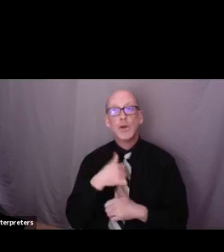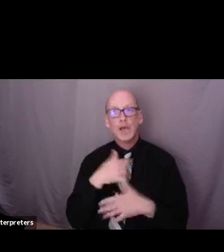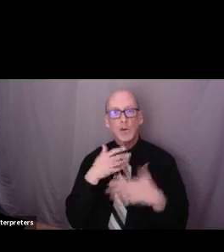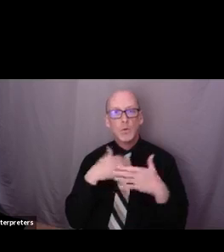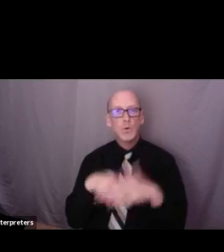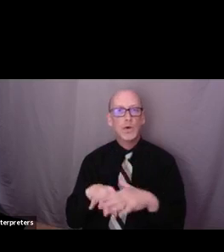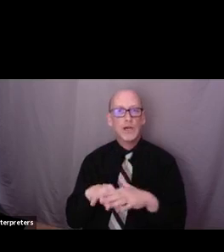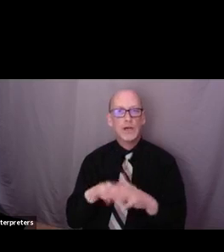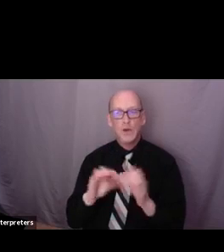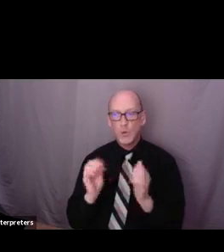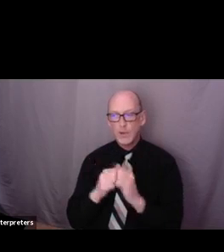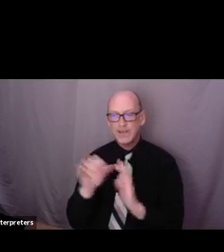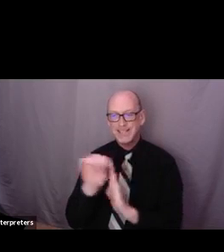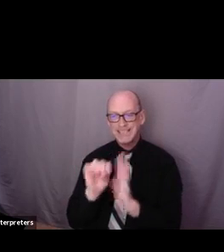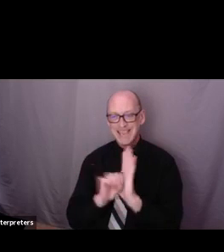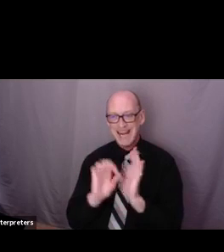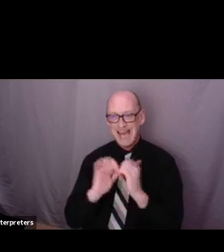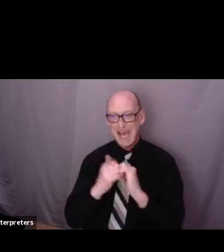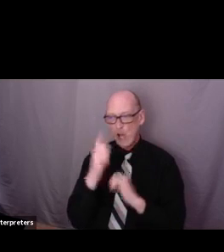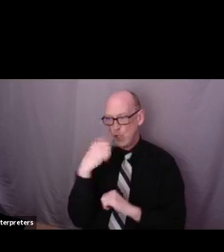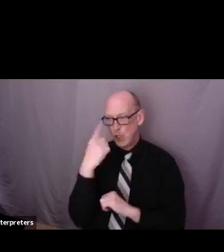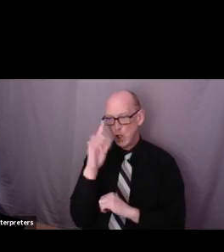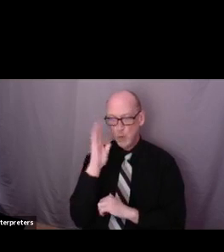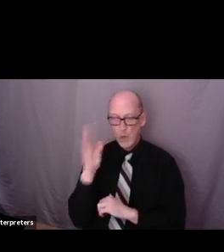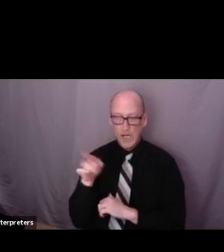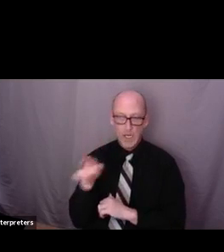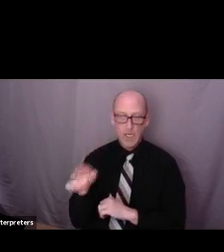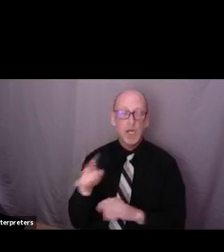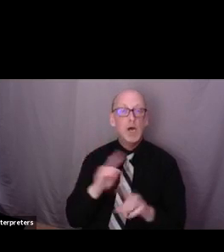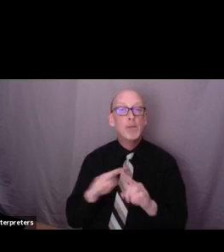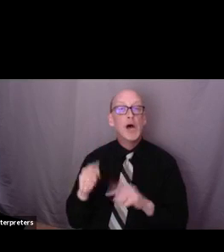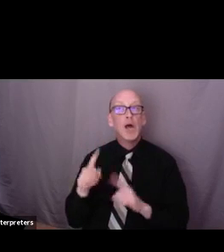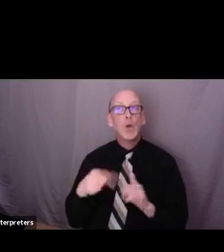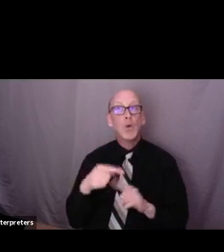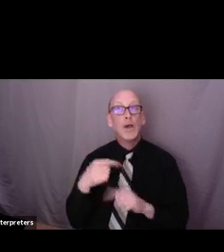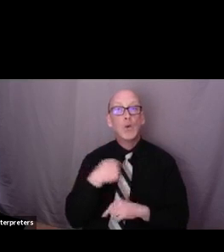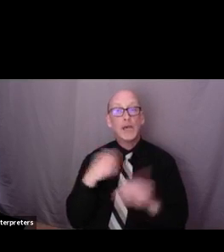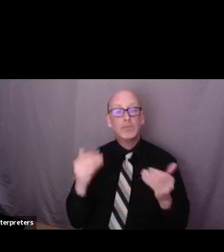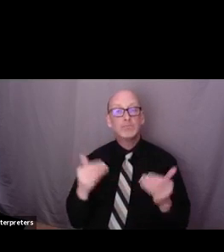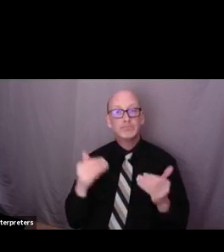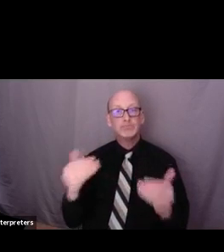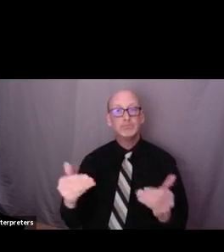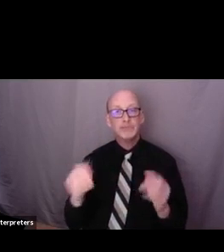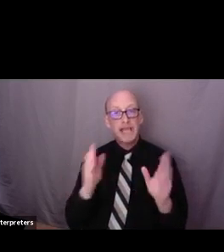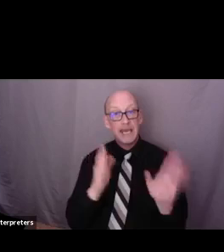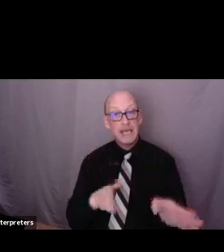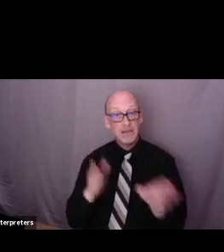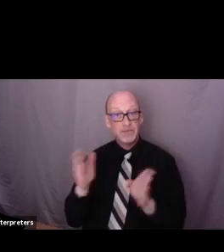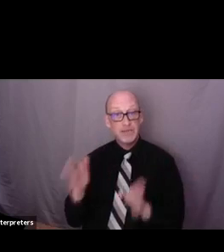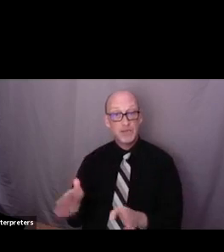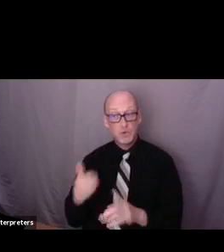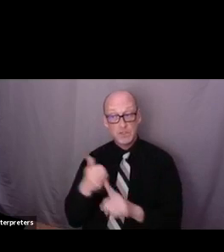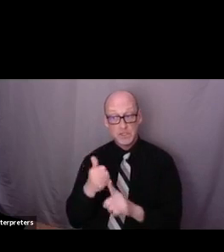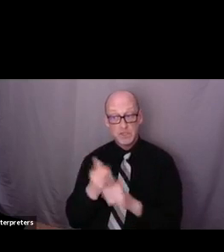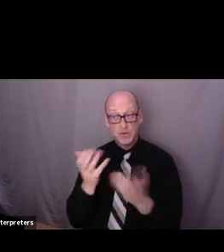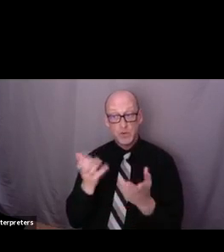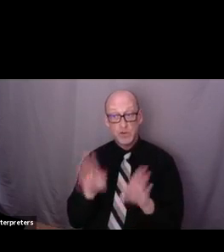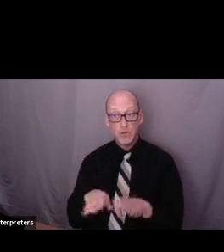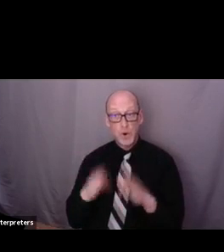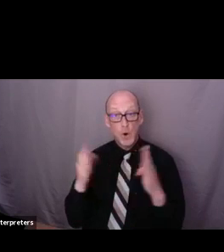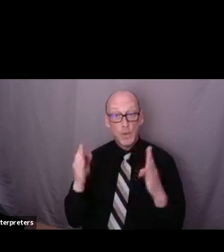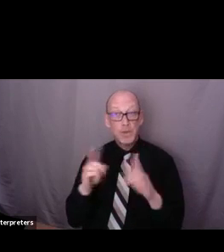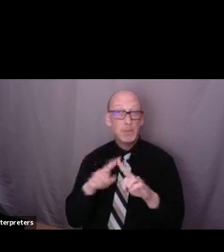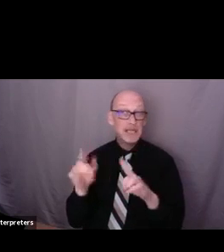on how this actually looks. But as we move forward, and individuals that may want to open up, but they really should be